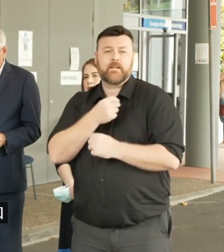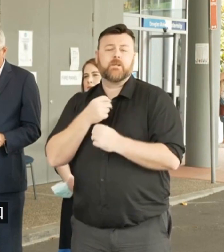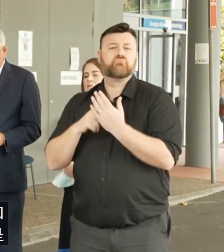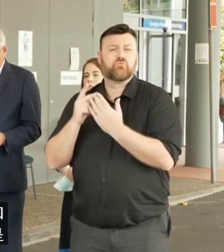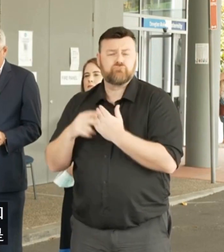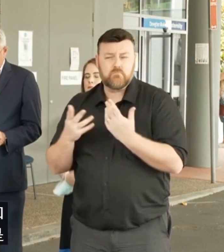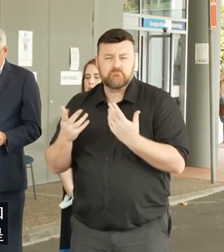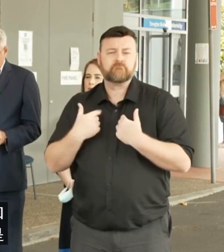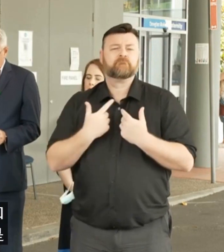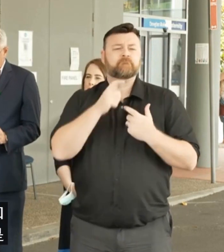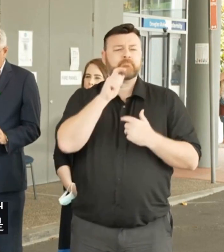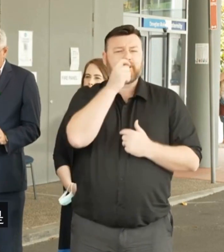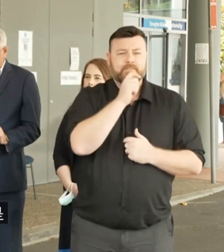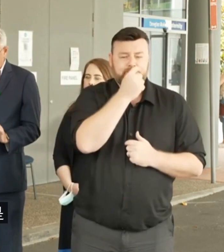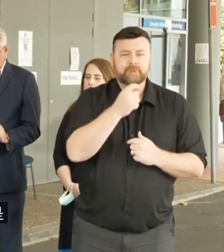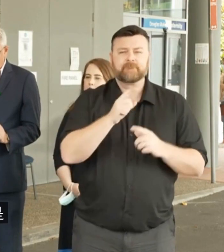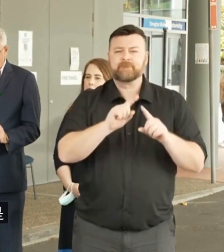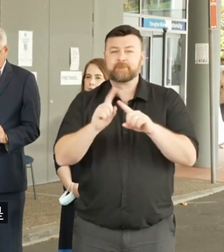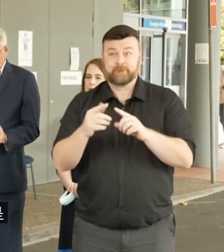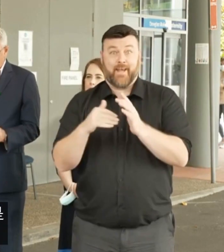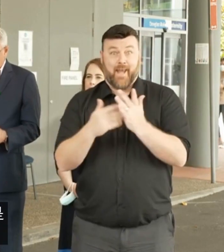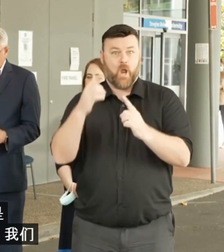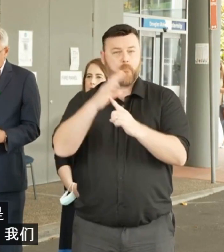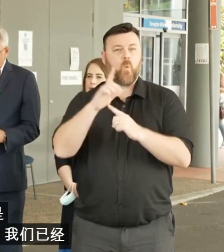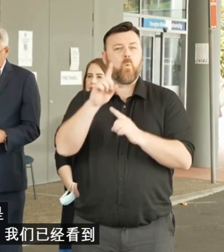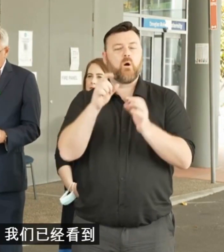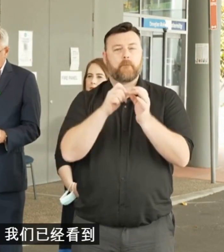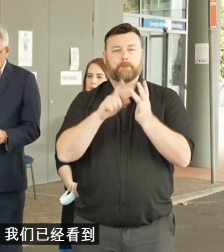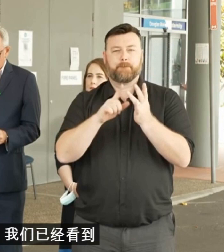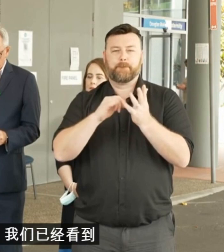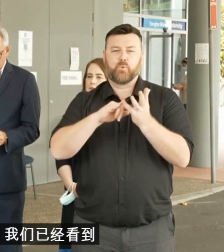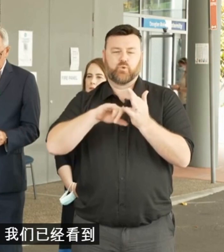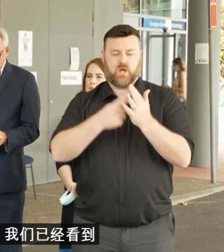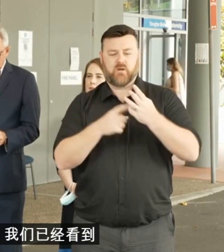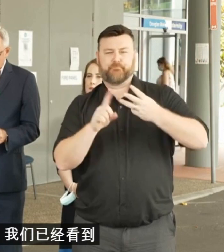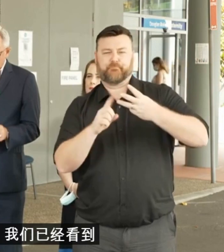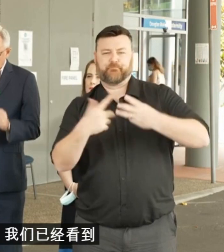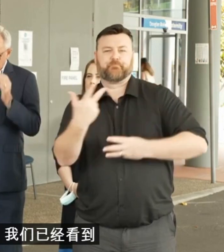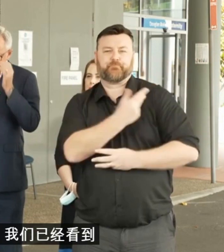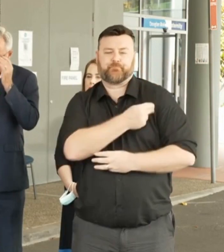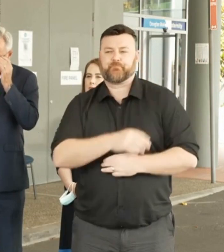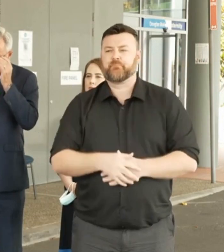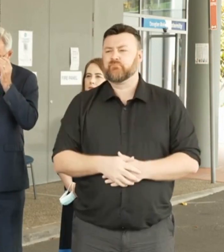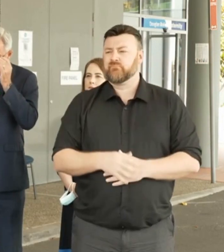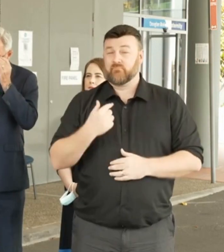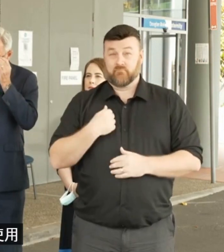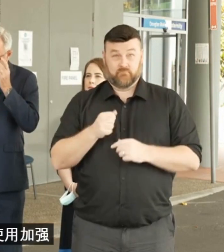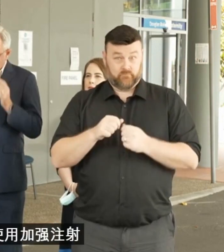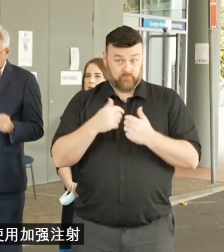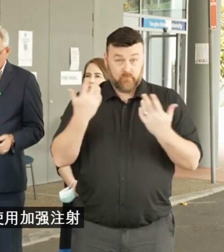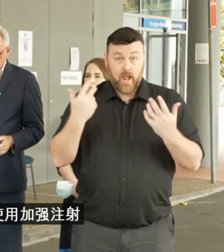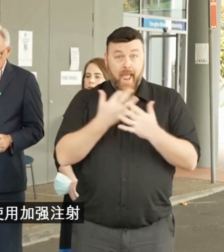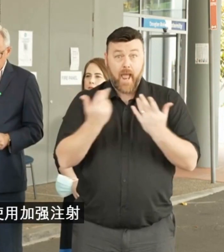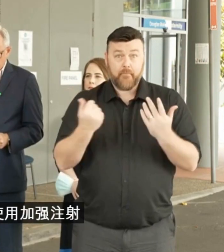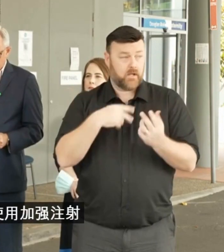now, importantly, in our booster shots. And we've seen a substantial uptake in boosters over the course of